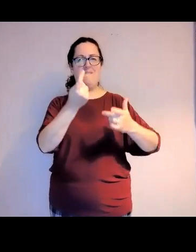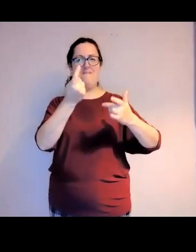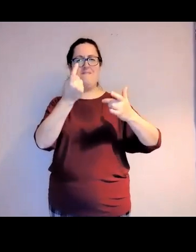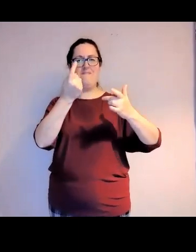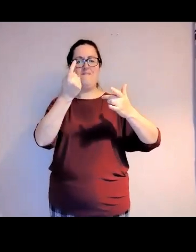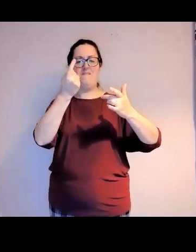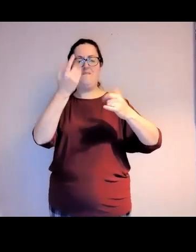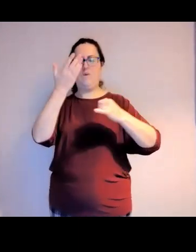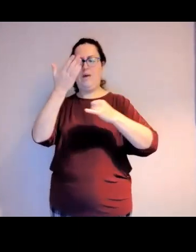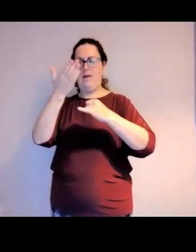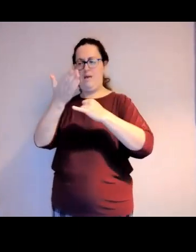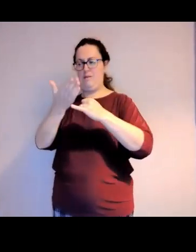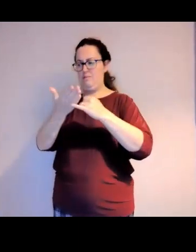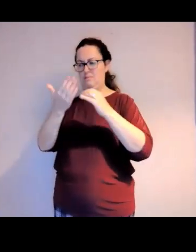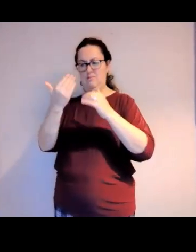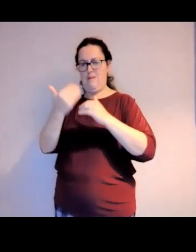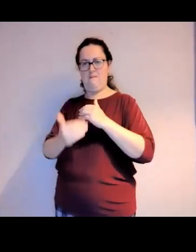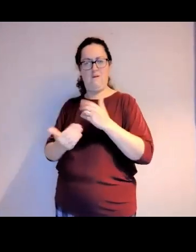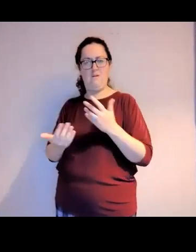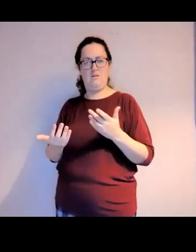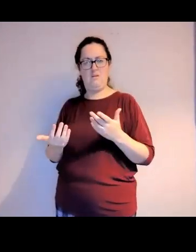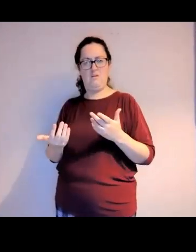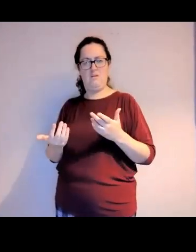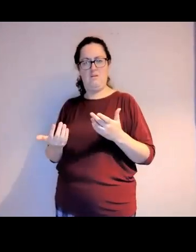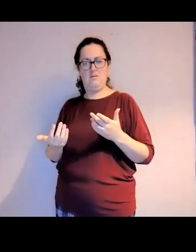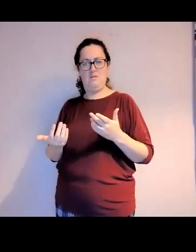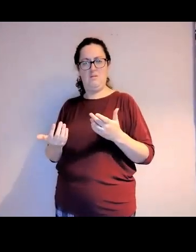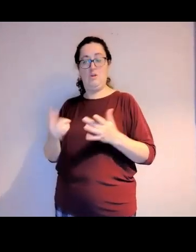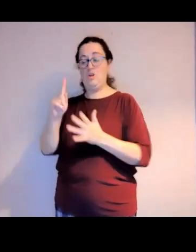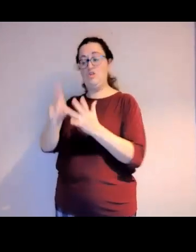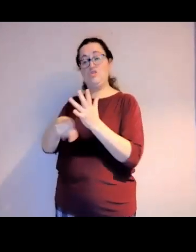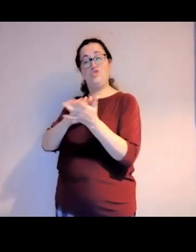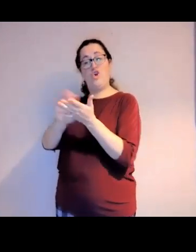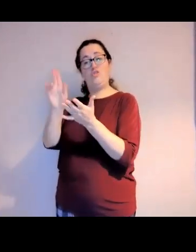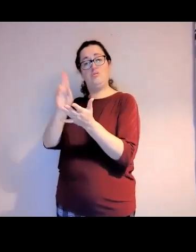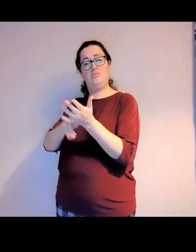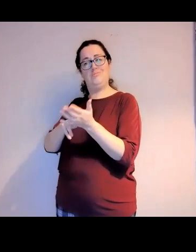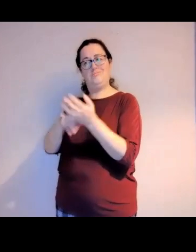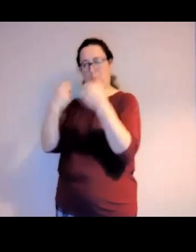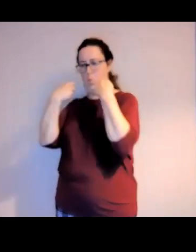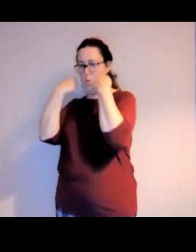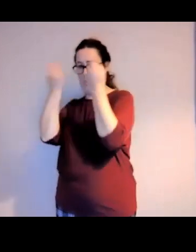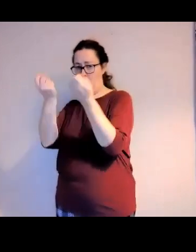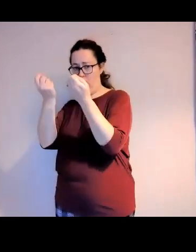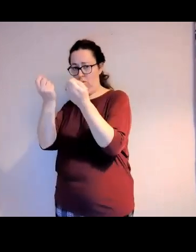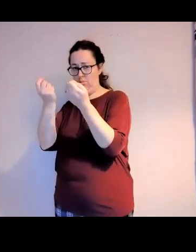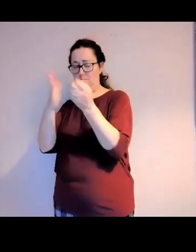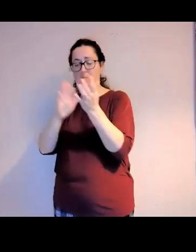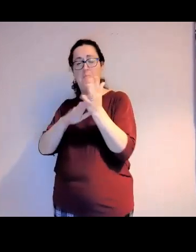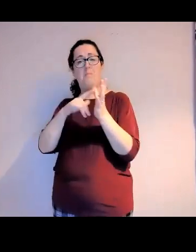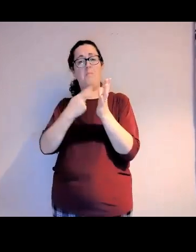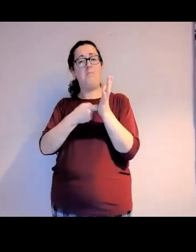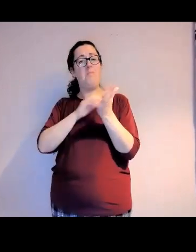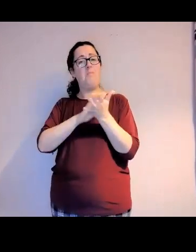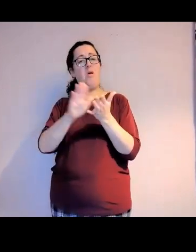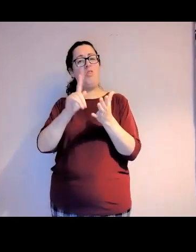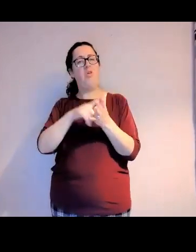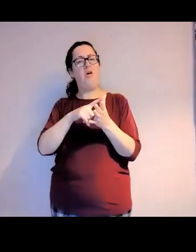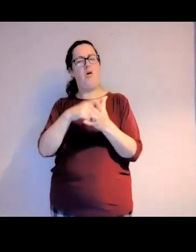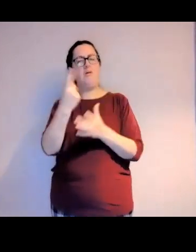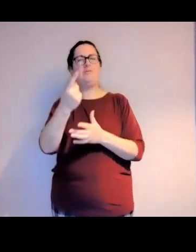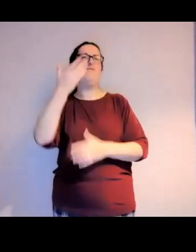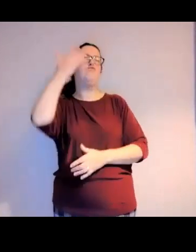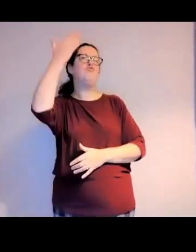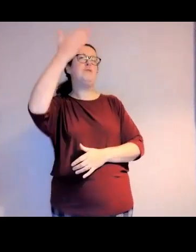never come. Our John has become a widower. Martha has always been a